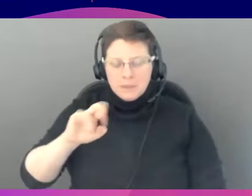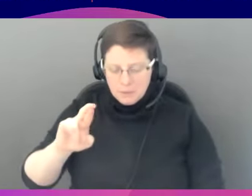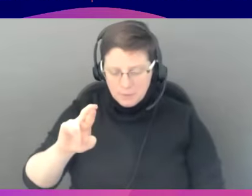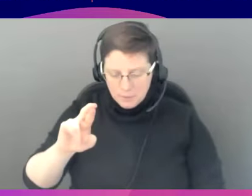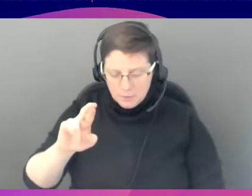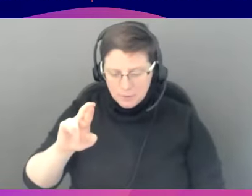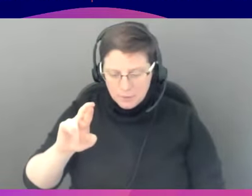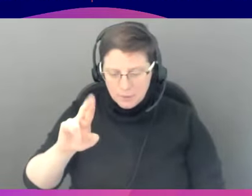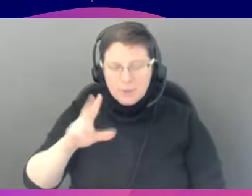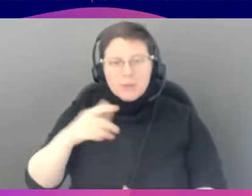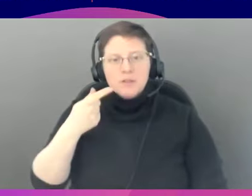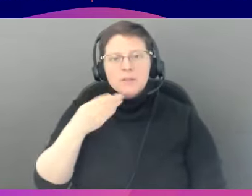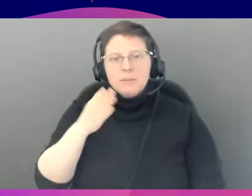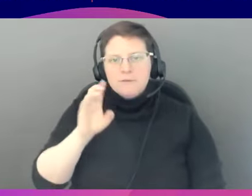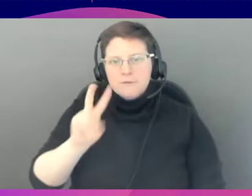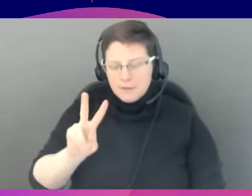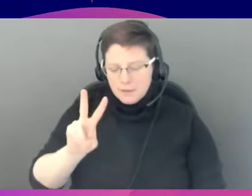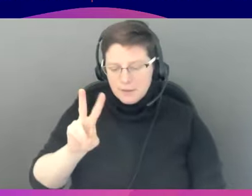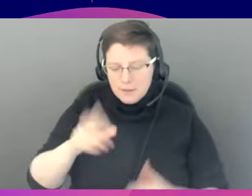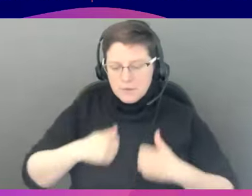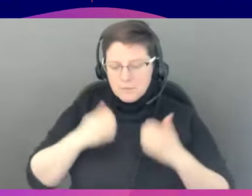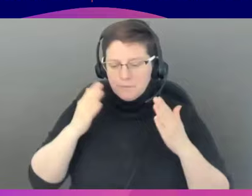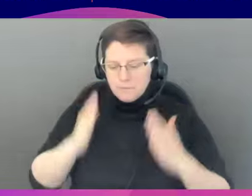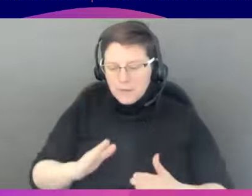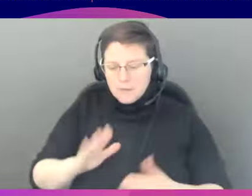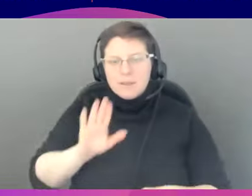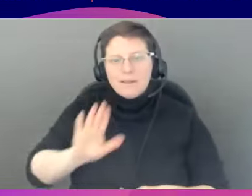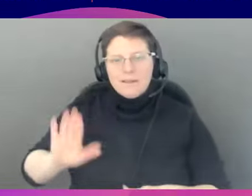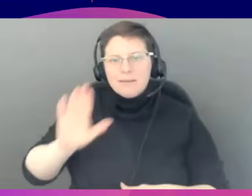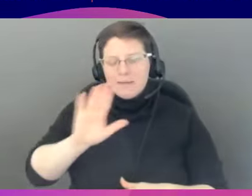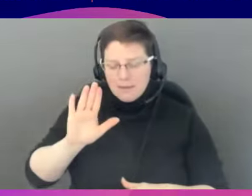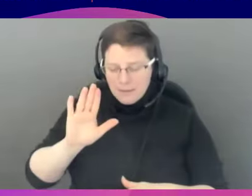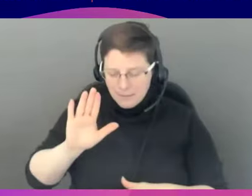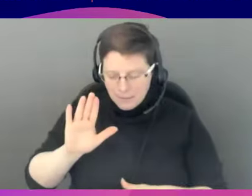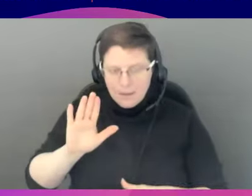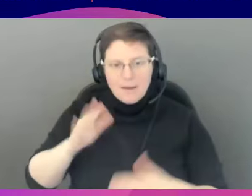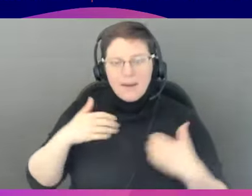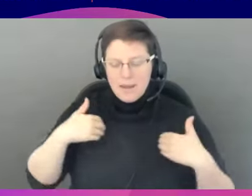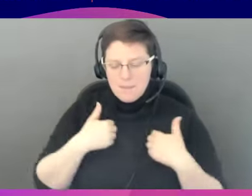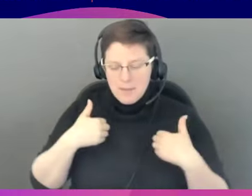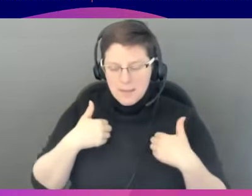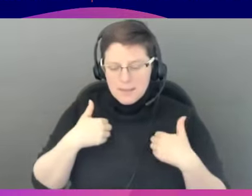I want to acknowledge that our work is located on the traditional lands of the Anishinaabeg,